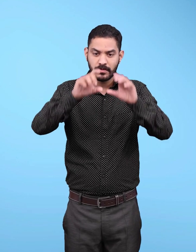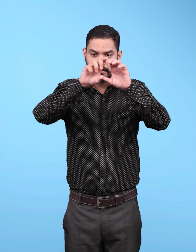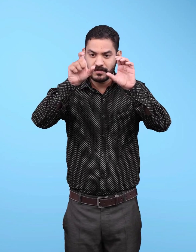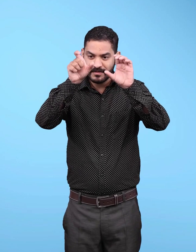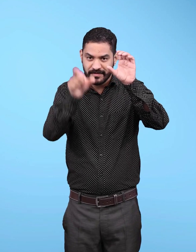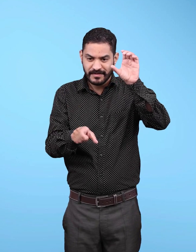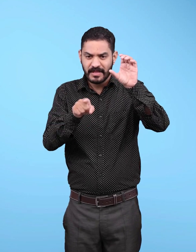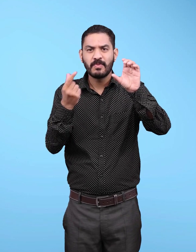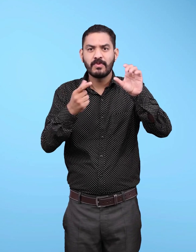5.